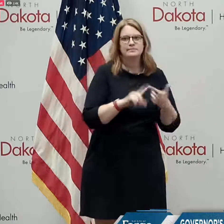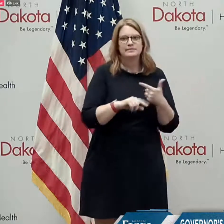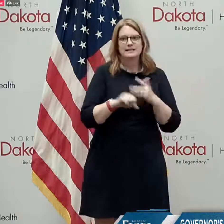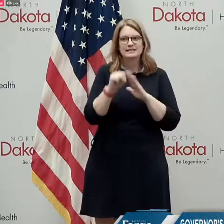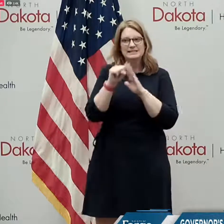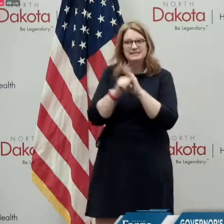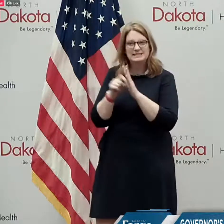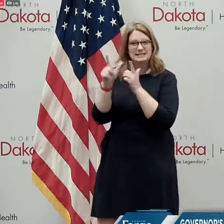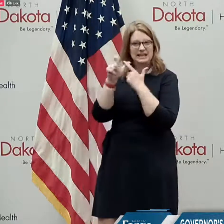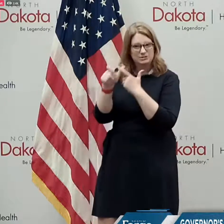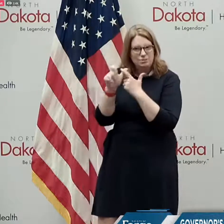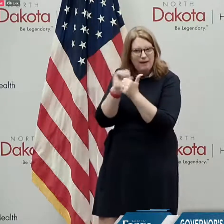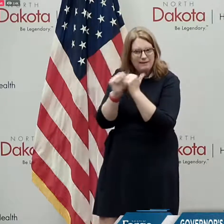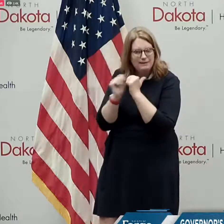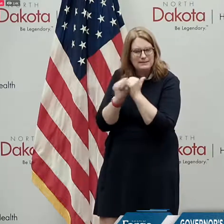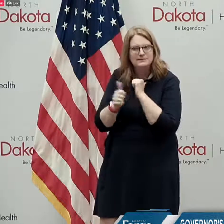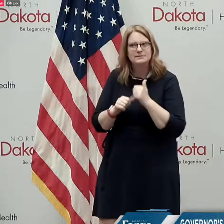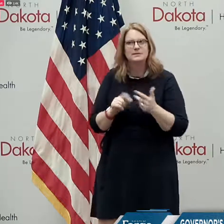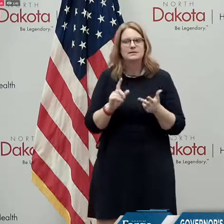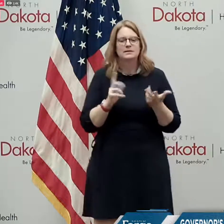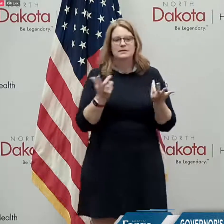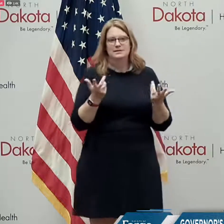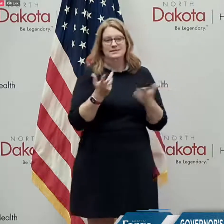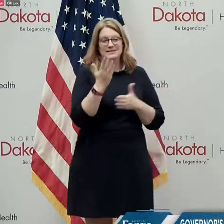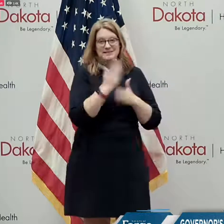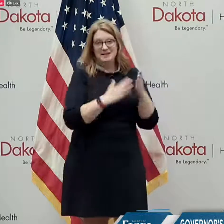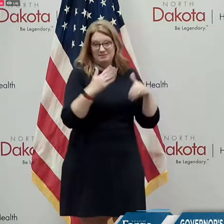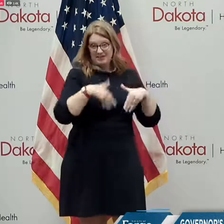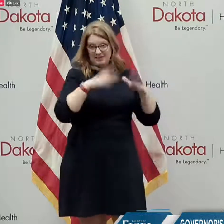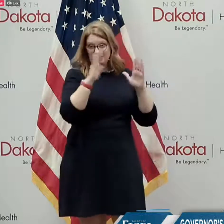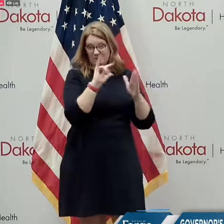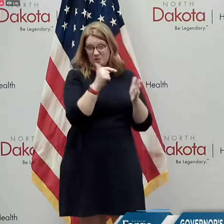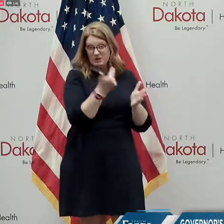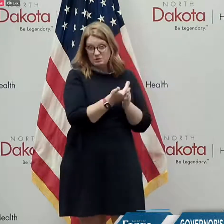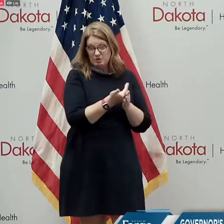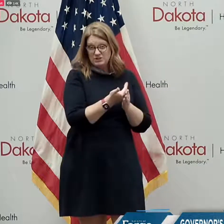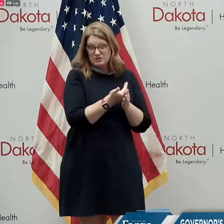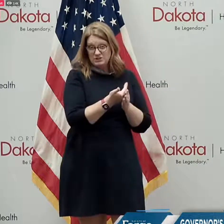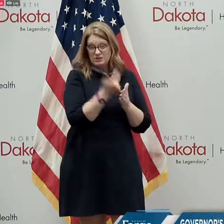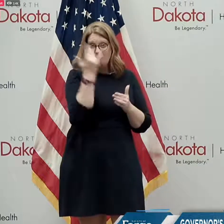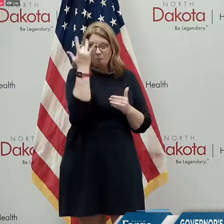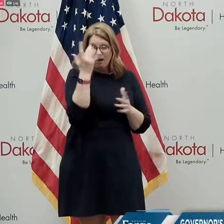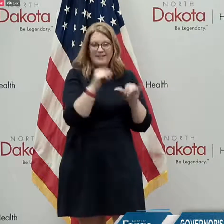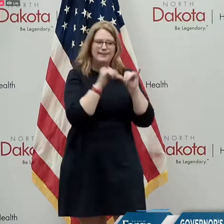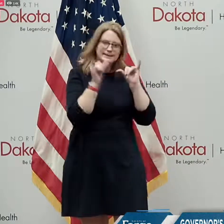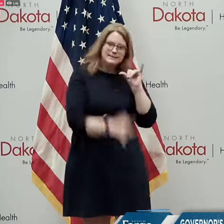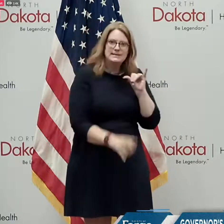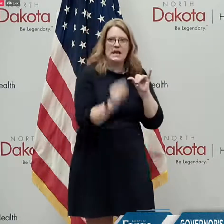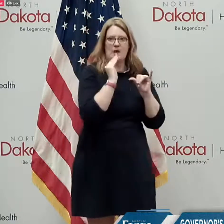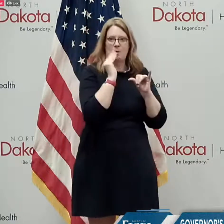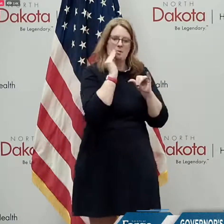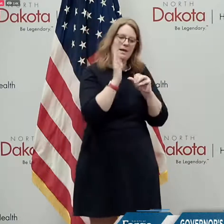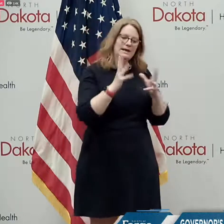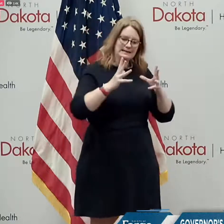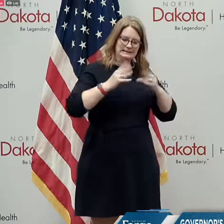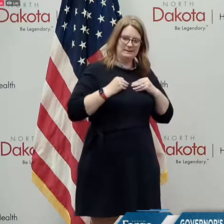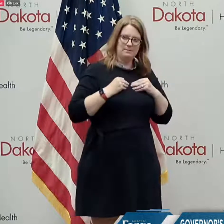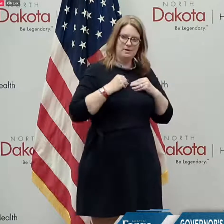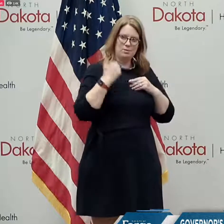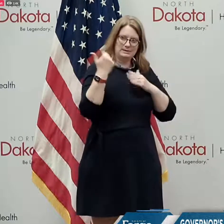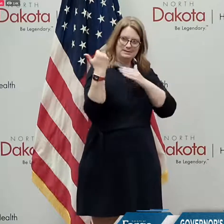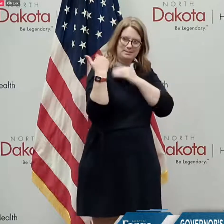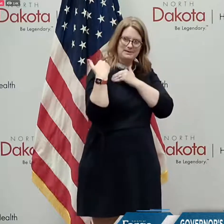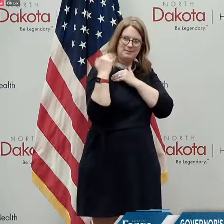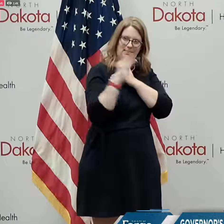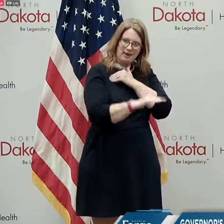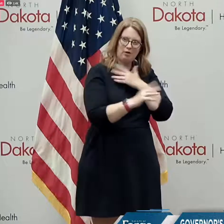state track meets. Some of them even gave up their graduation to do their part for our state, to